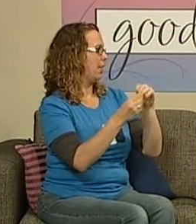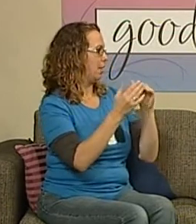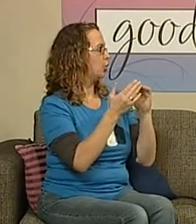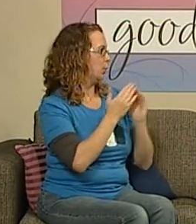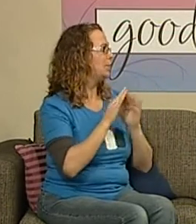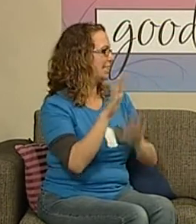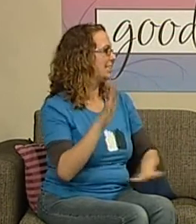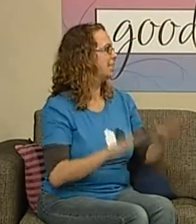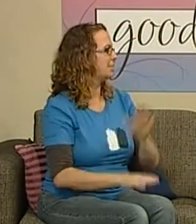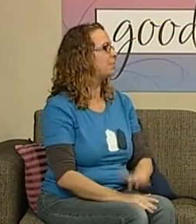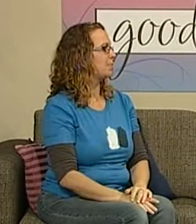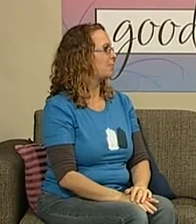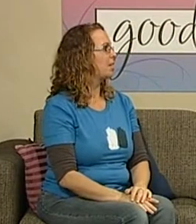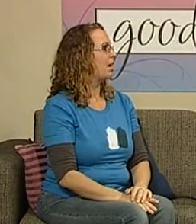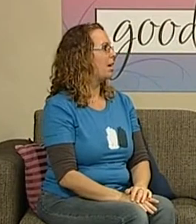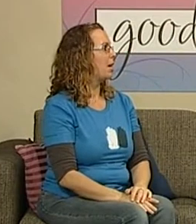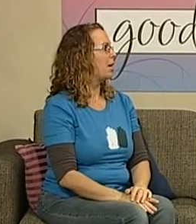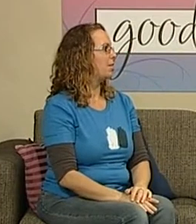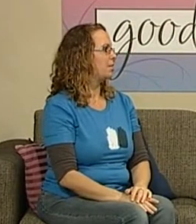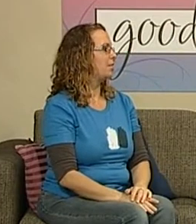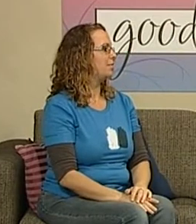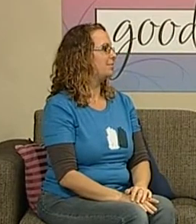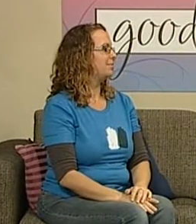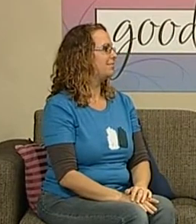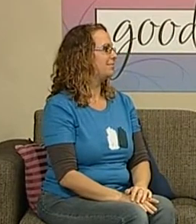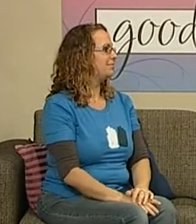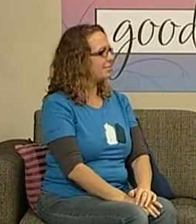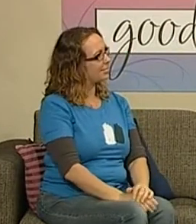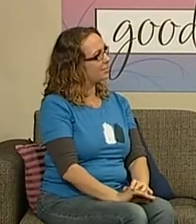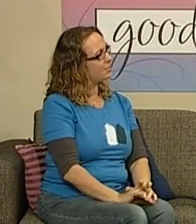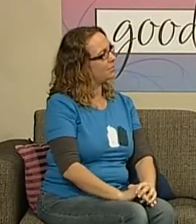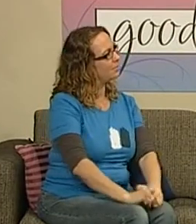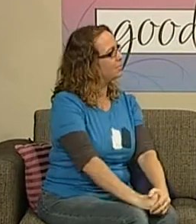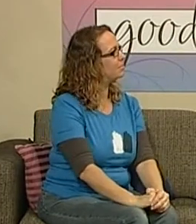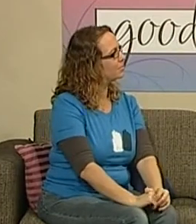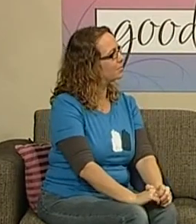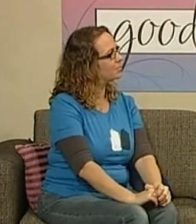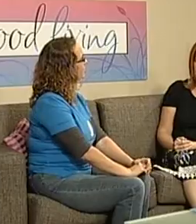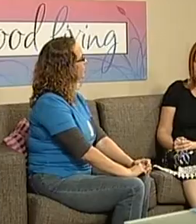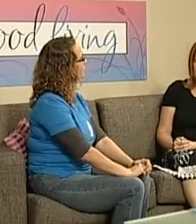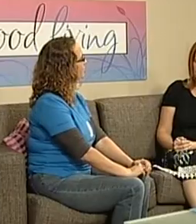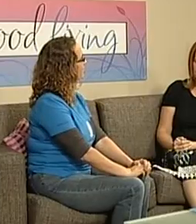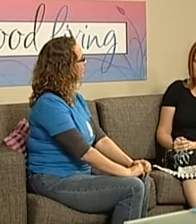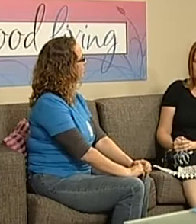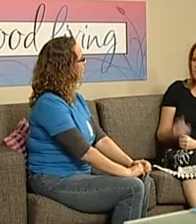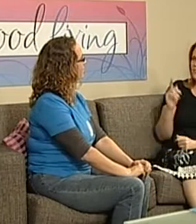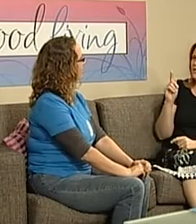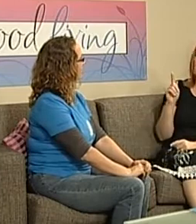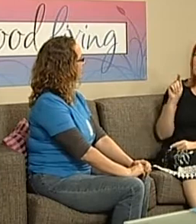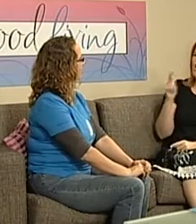we probably need. But it is getting better. And will there always be a need for interpreters with technology?